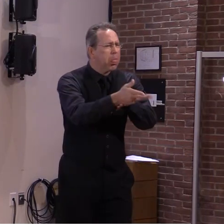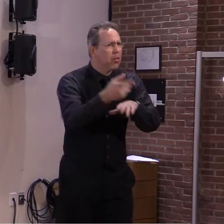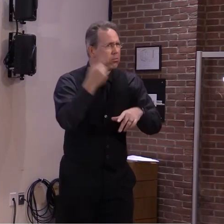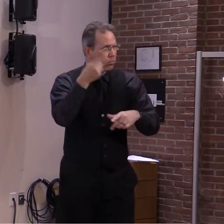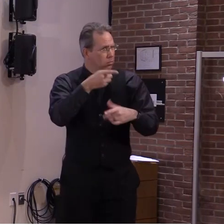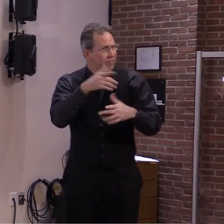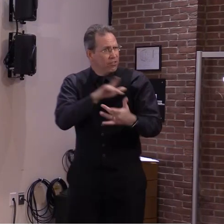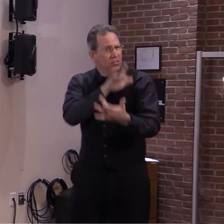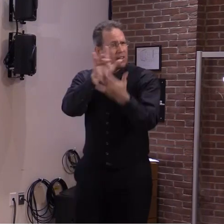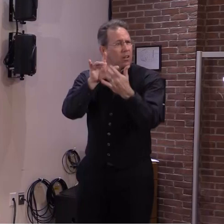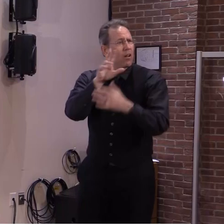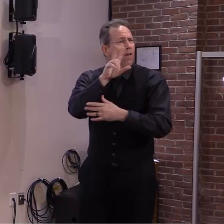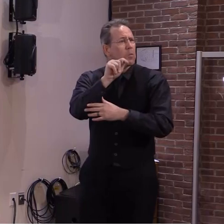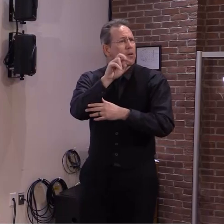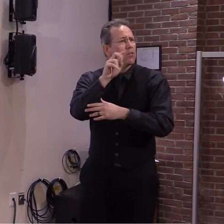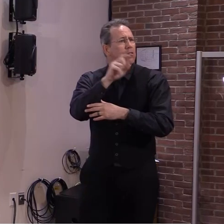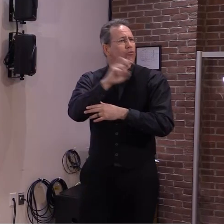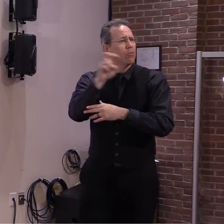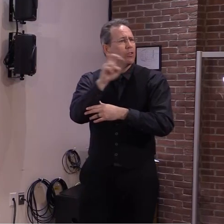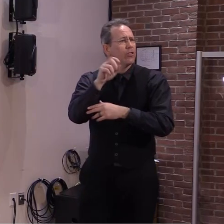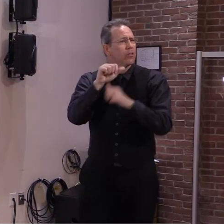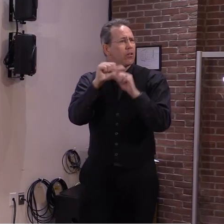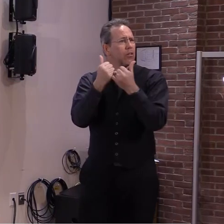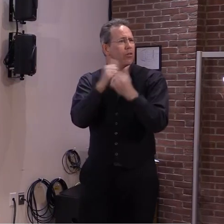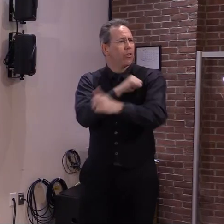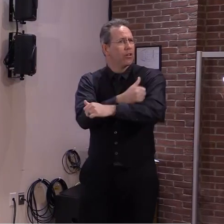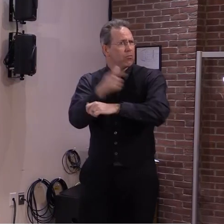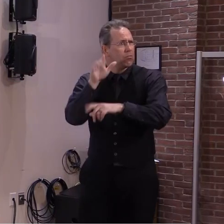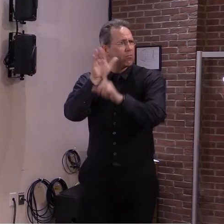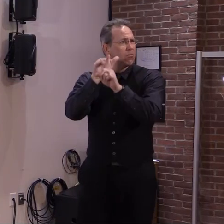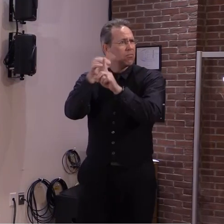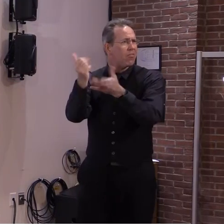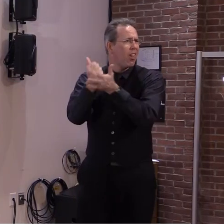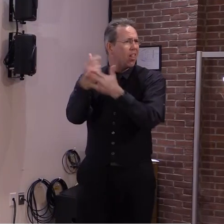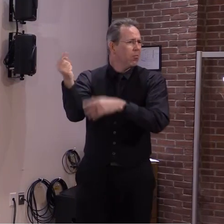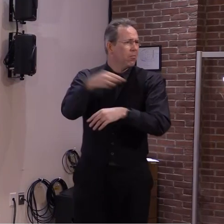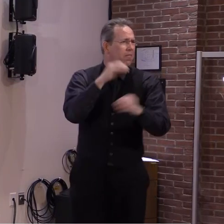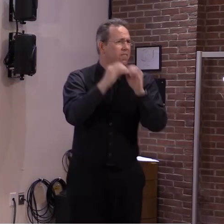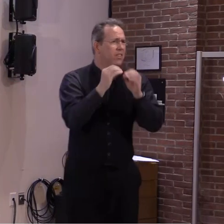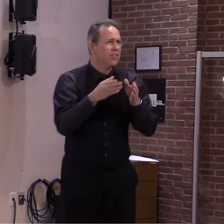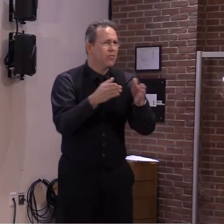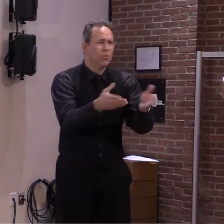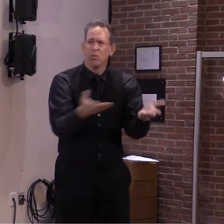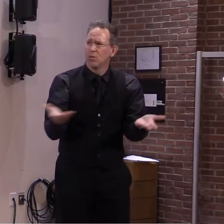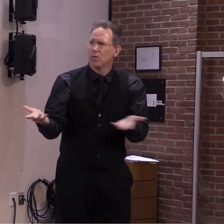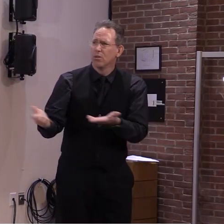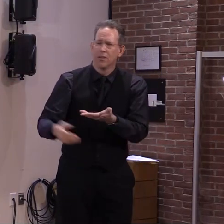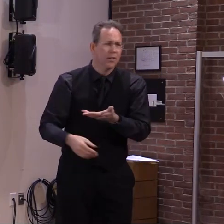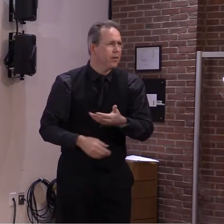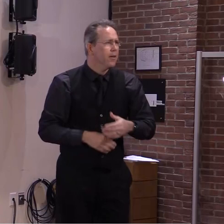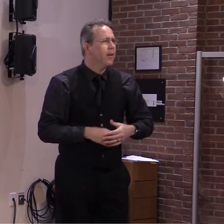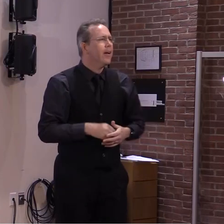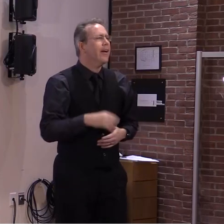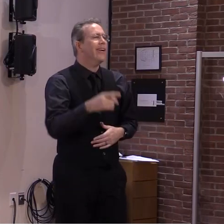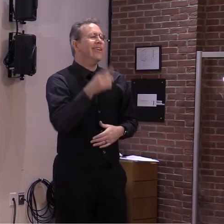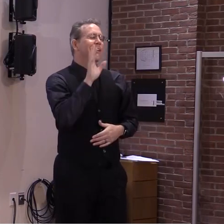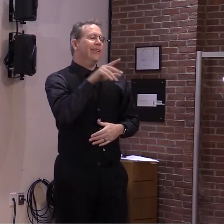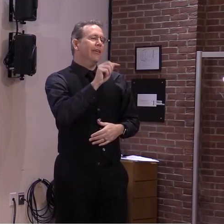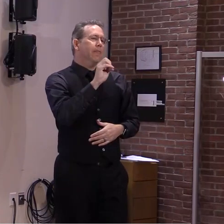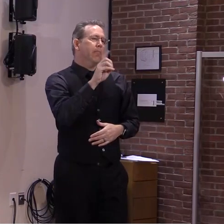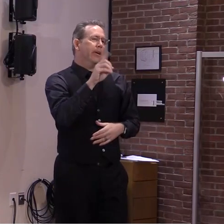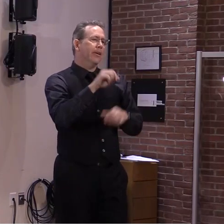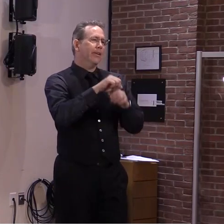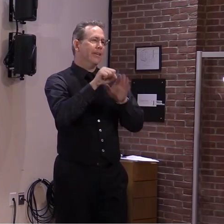Vermont. When you look back historically, in some parts of Vermont, it might be more extreme than others, as